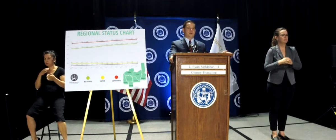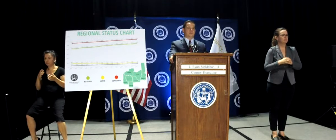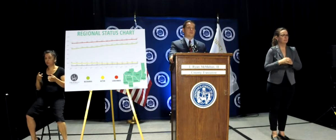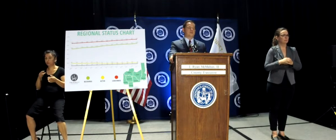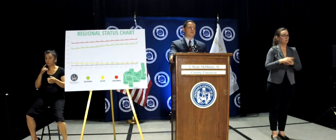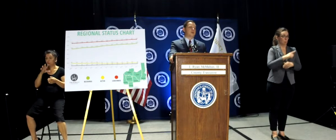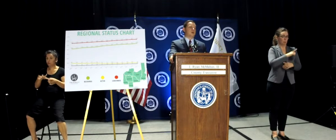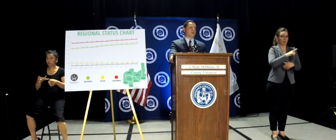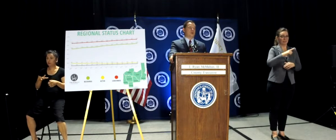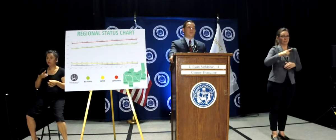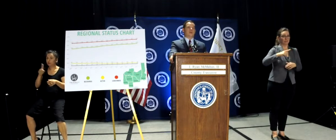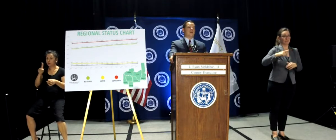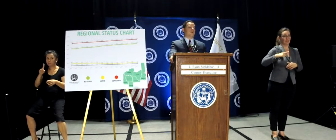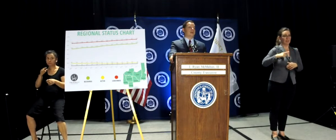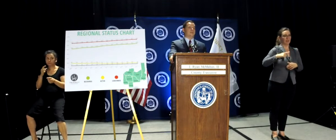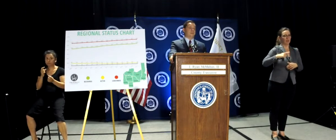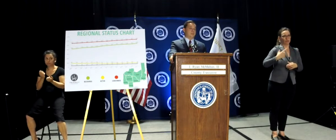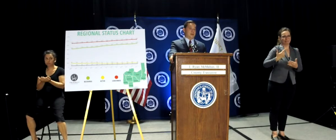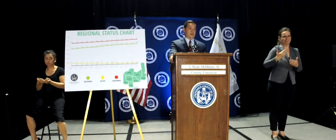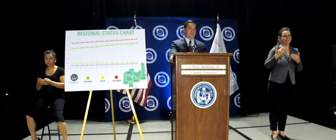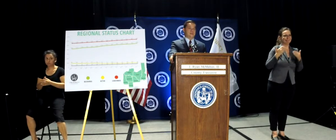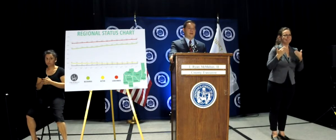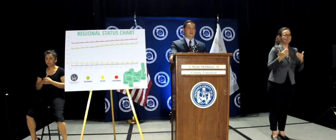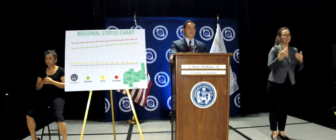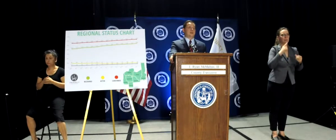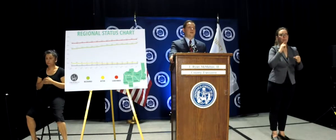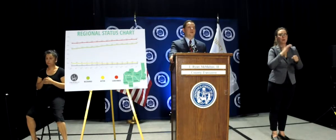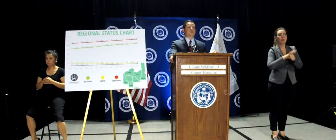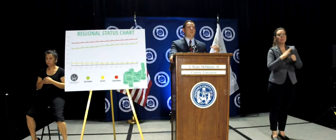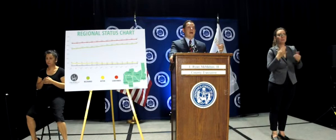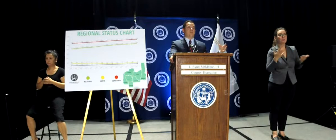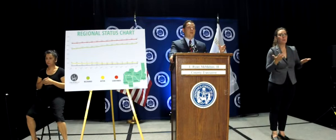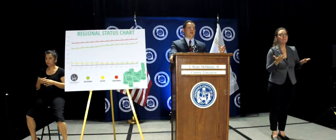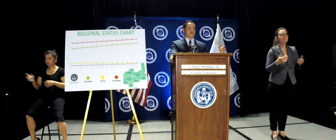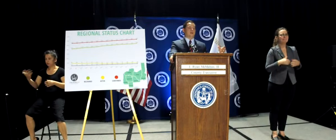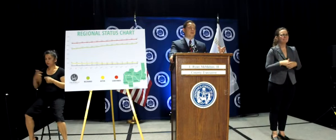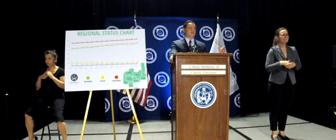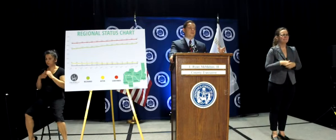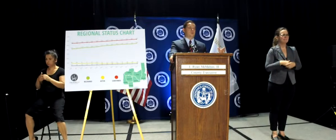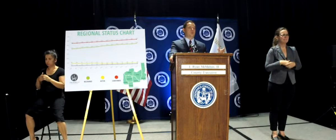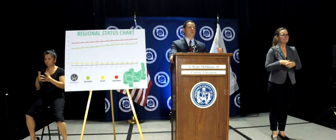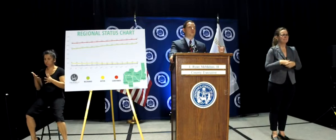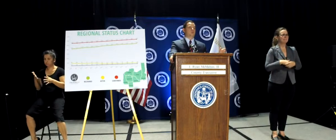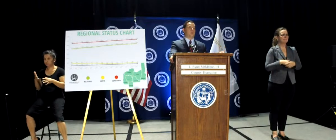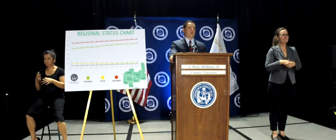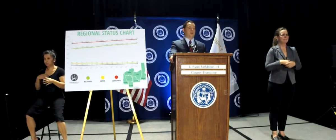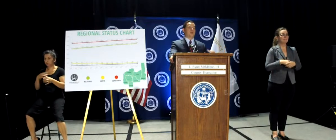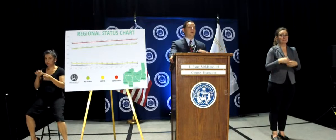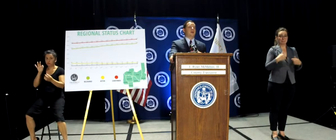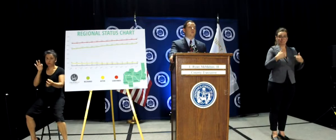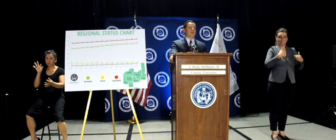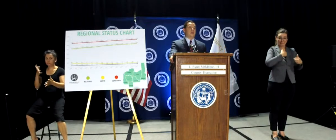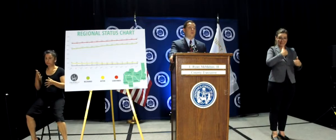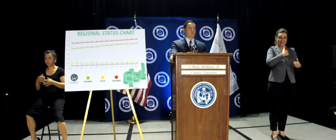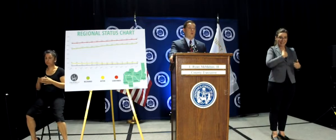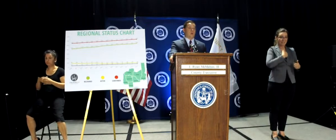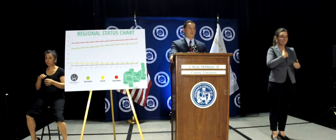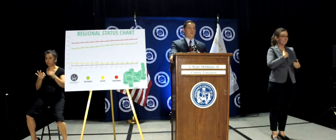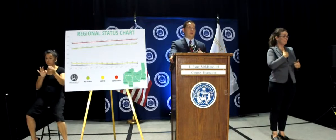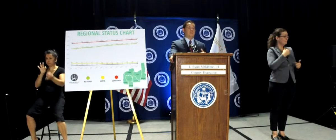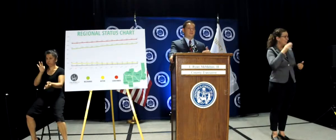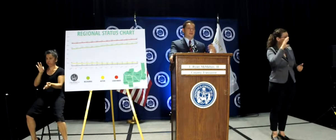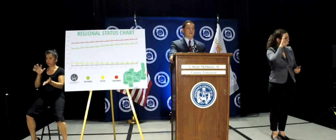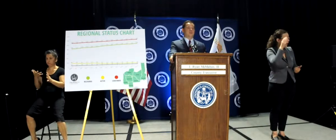to keep your promises. But nobody ever came to me and said, here's my plan, will you support it? And we have a